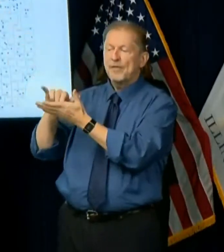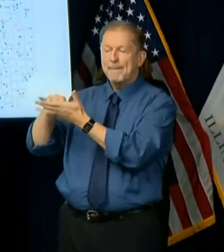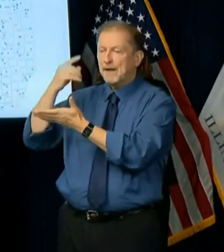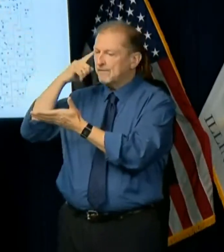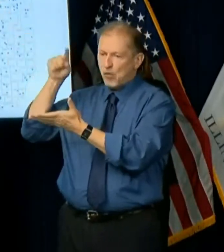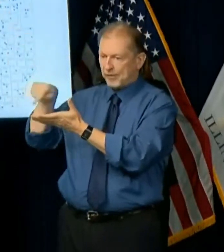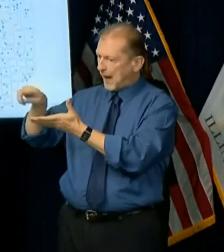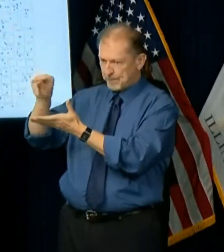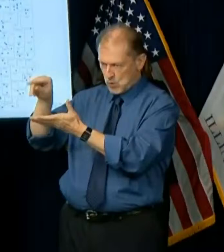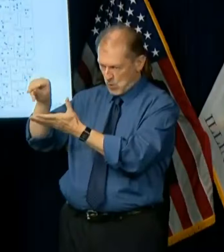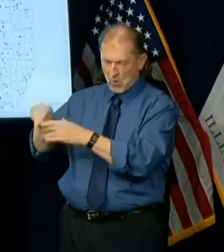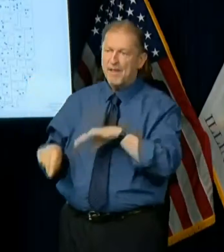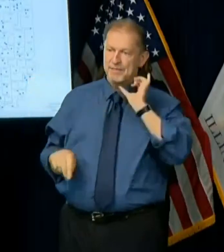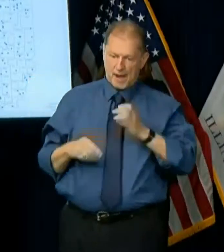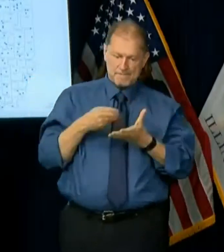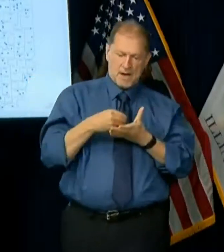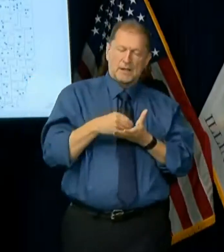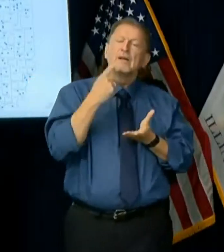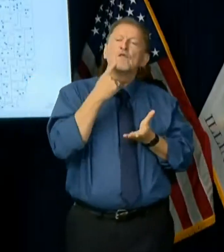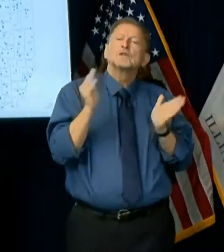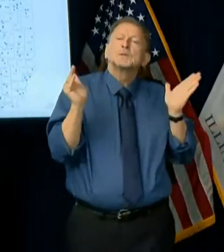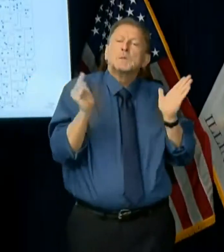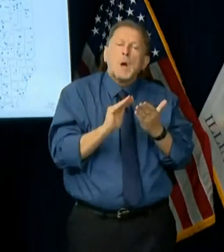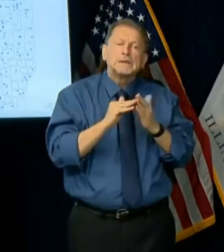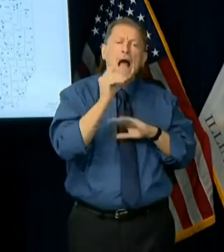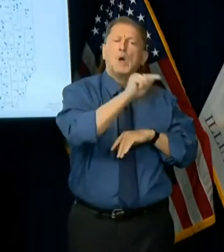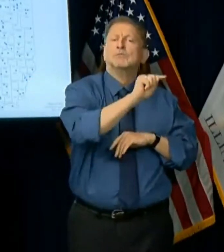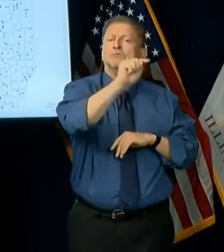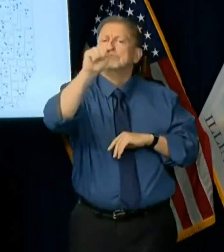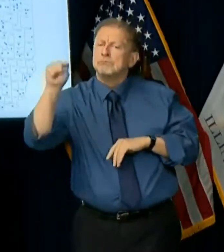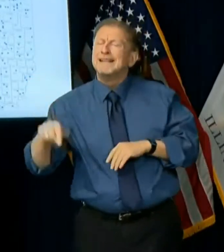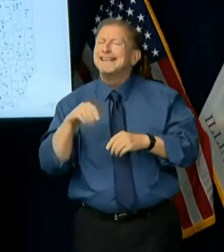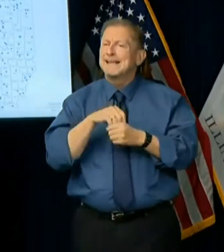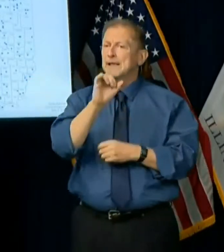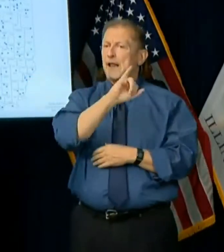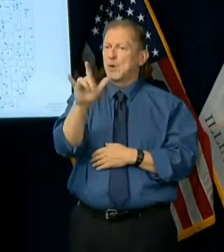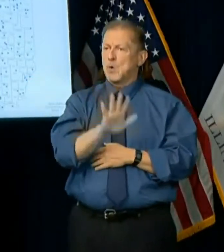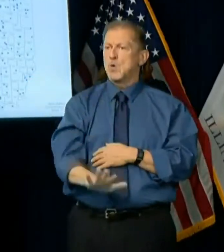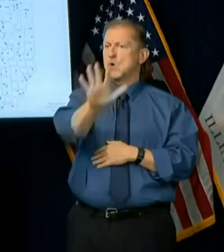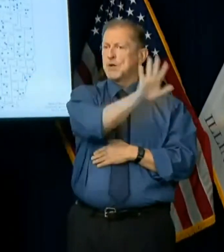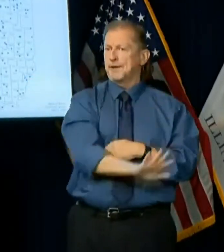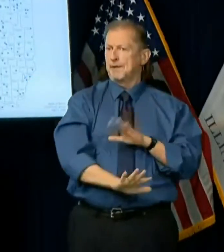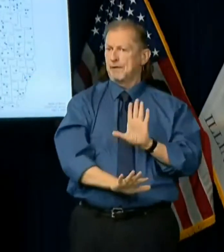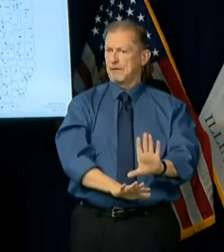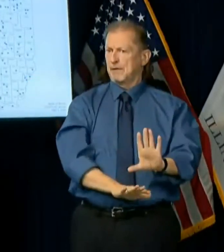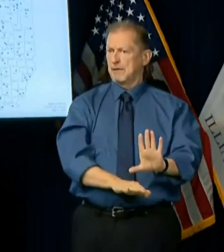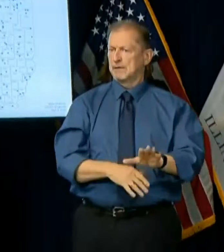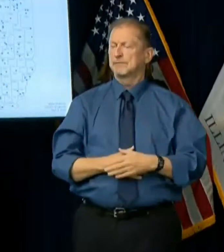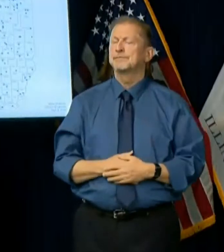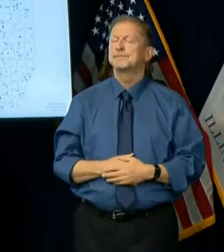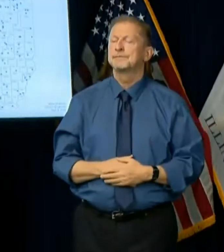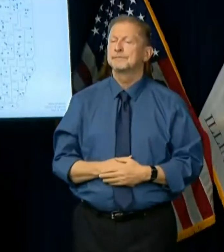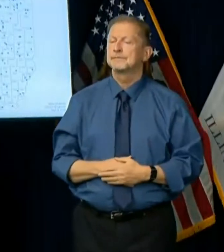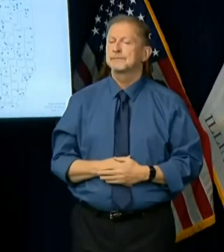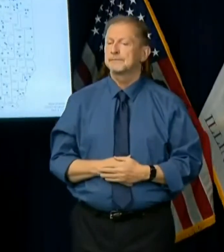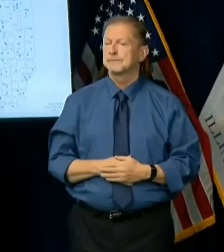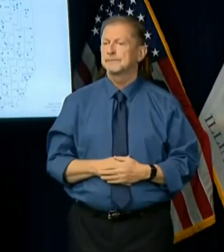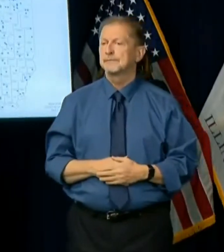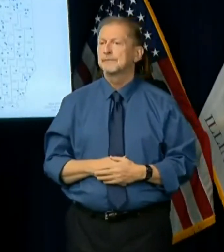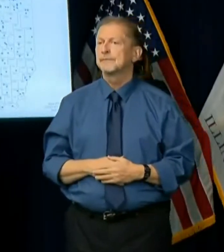dollars are for towns and other government entities across downstate Illinois. But while